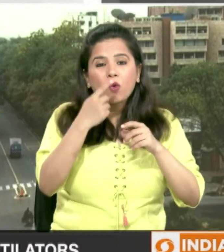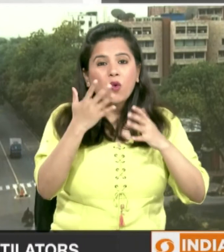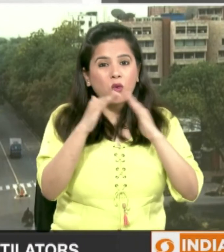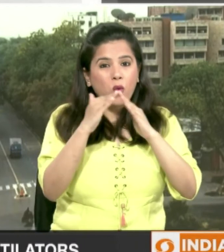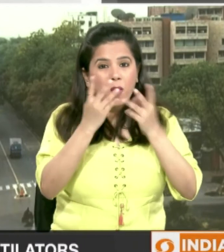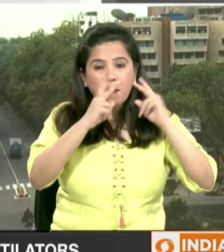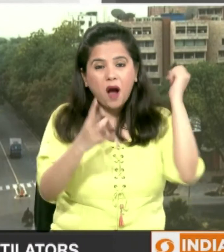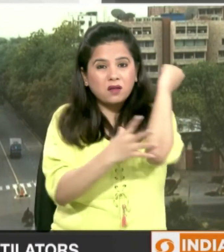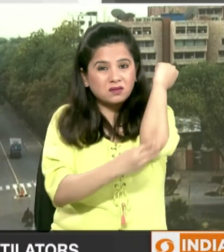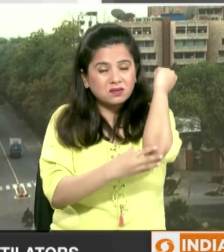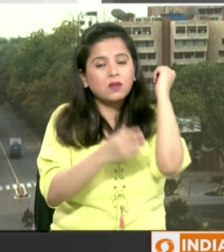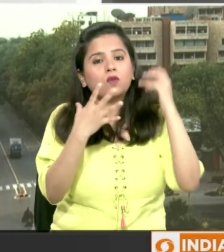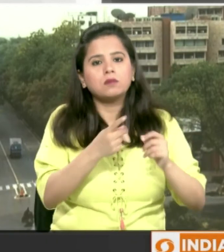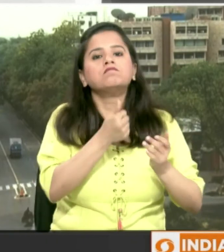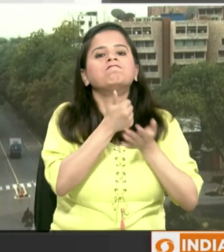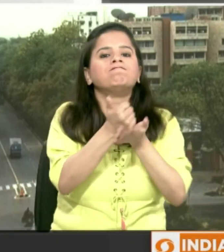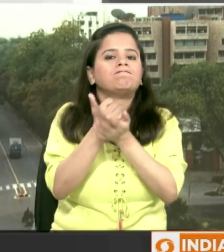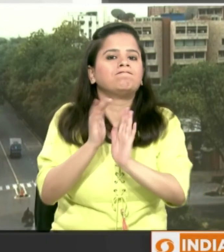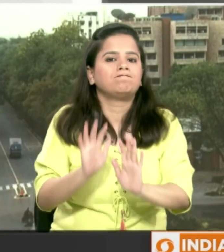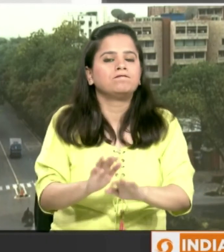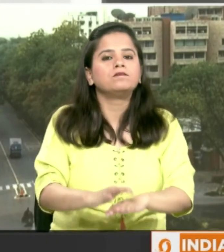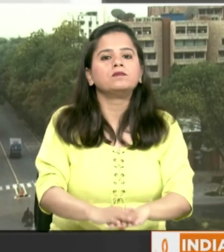migrant workers.